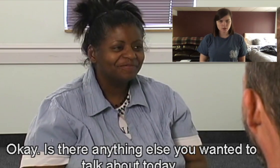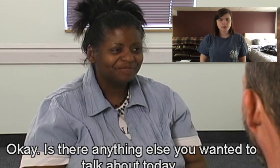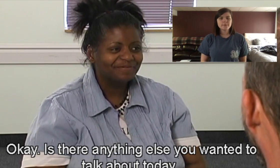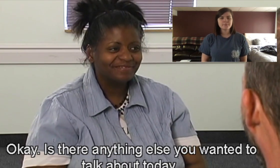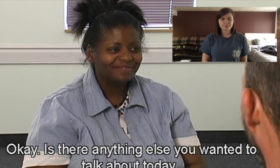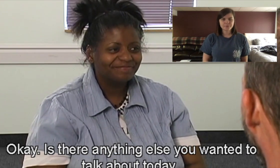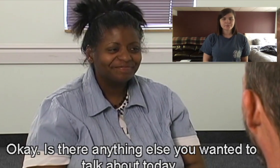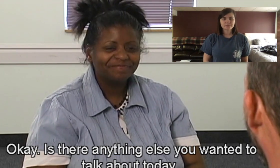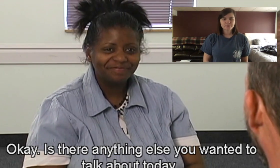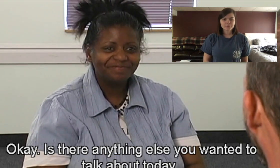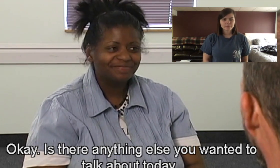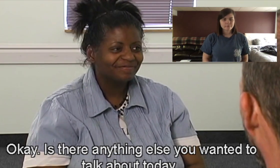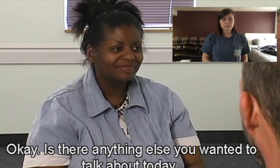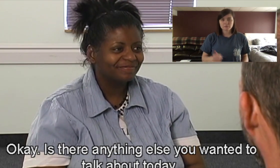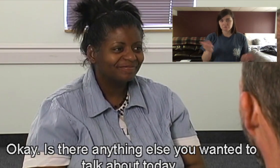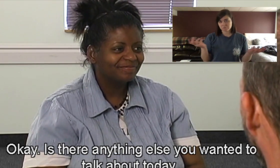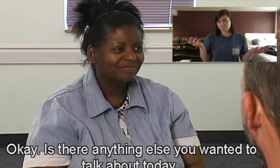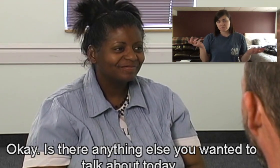Okay.